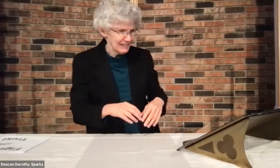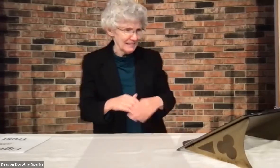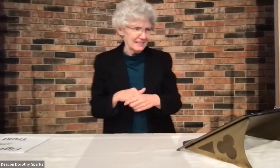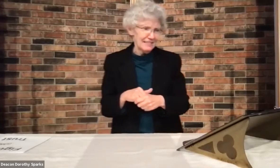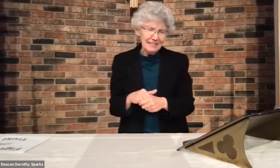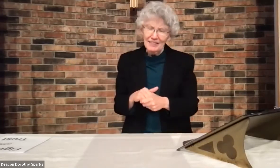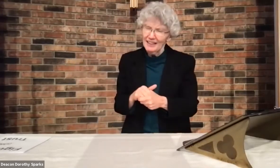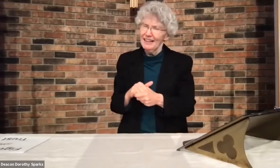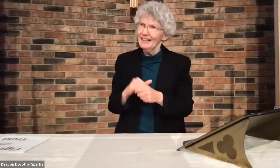immediately.